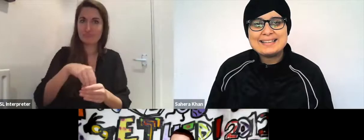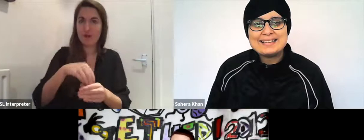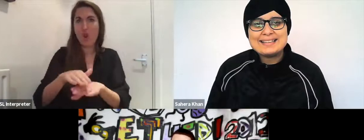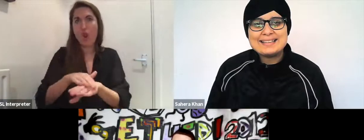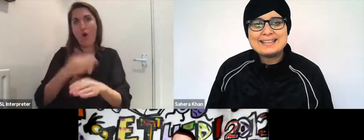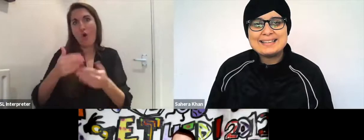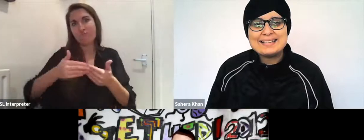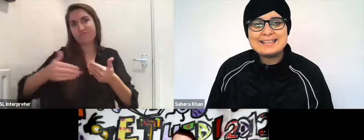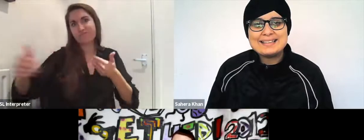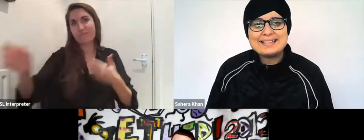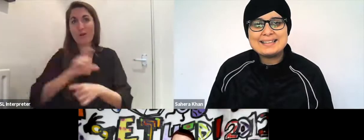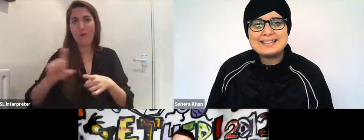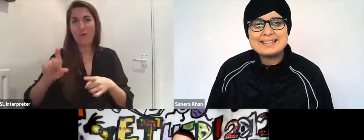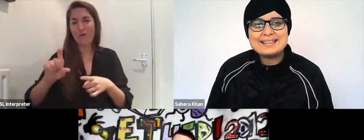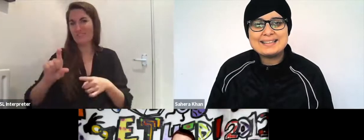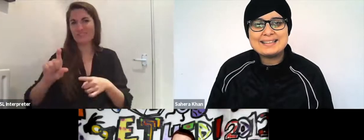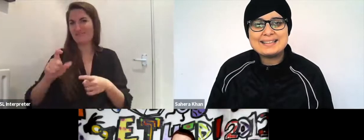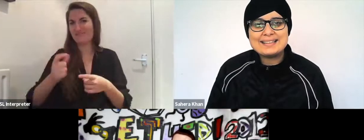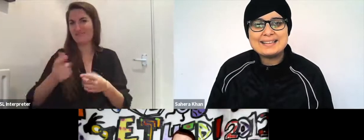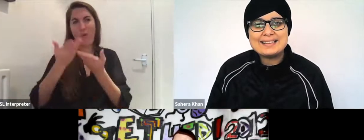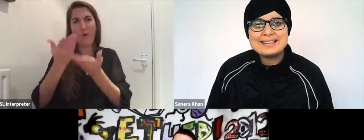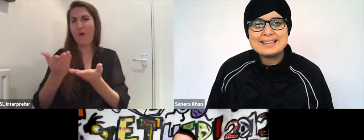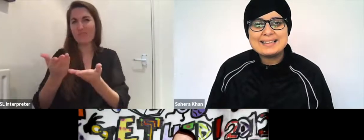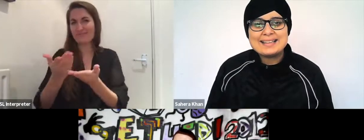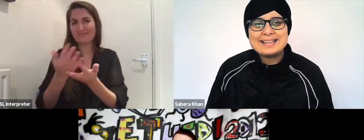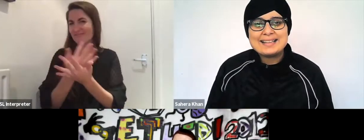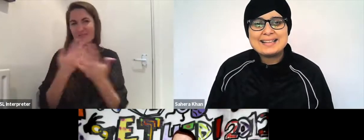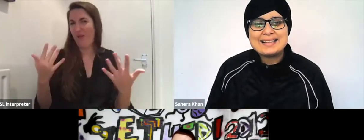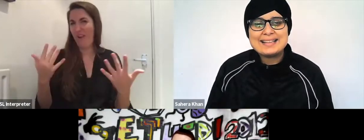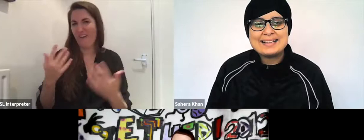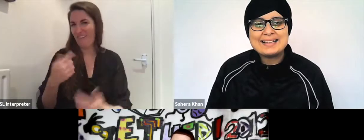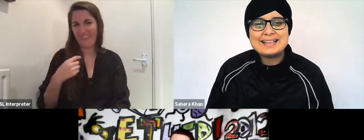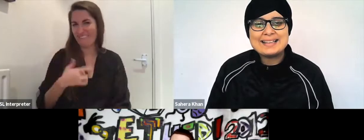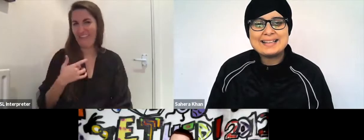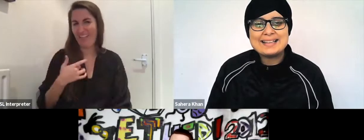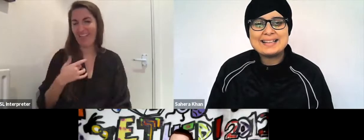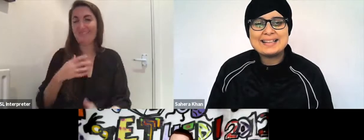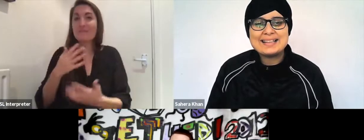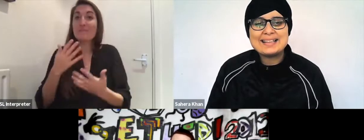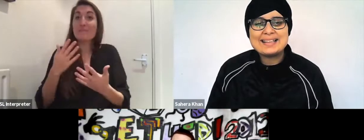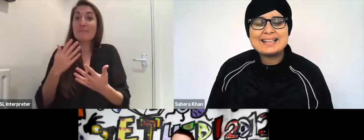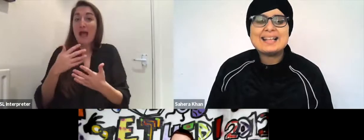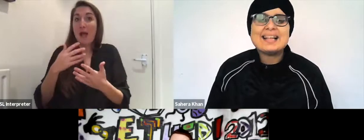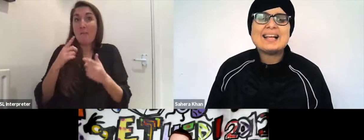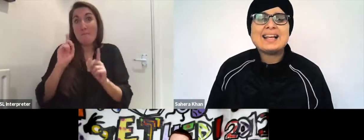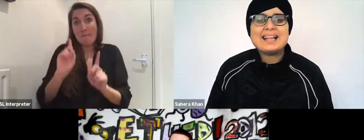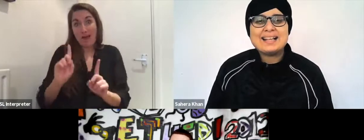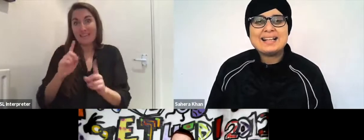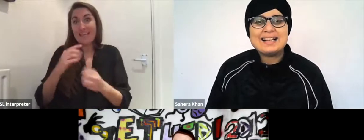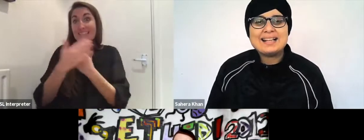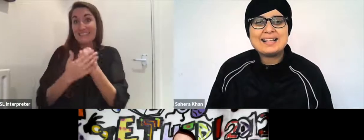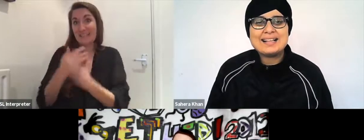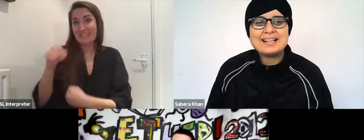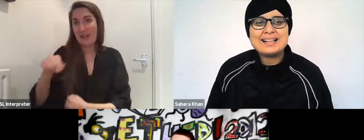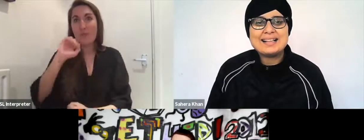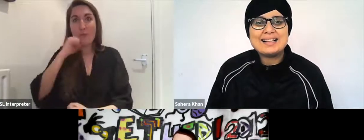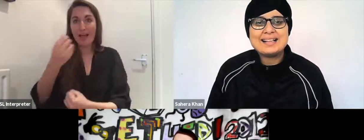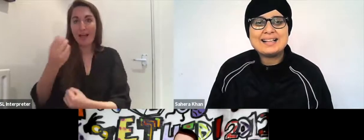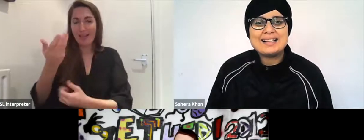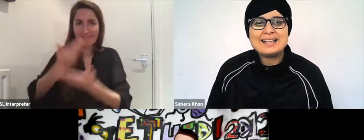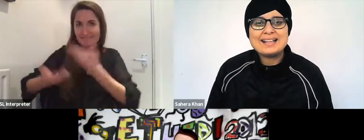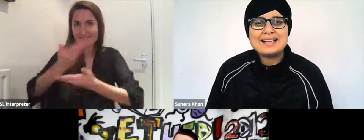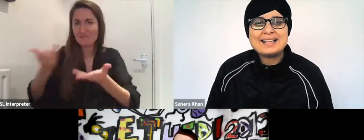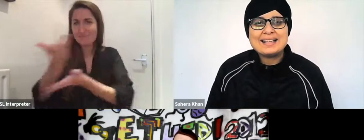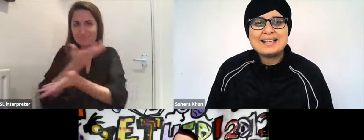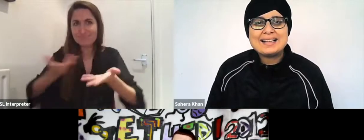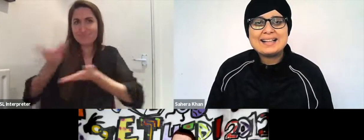We're going to hear much, much more from Sahera on Saturday. In fact, when this